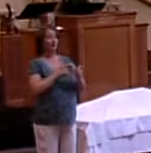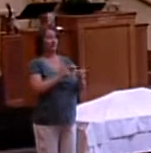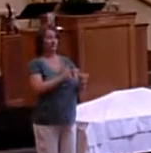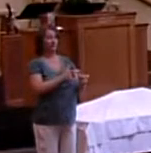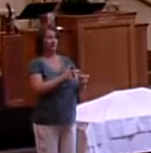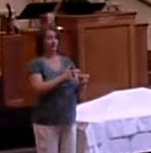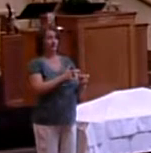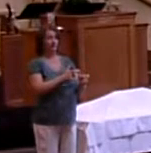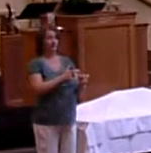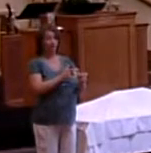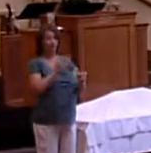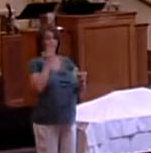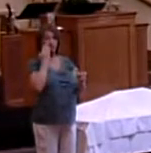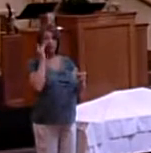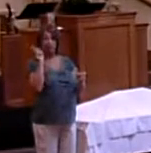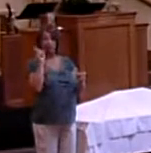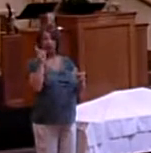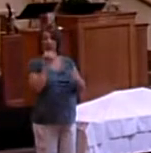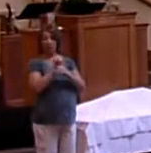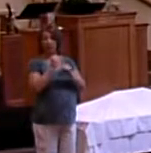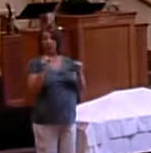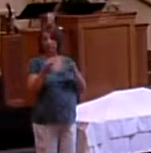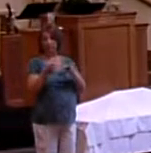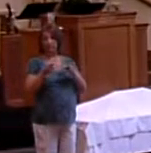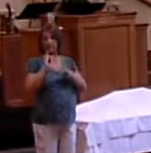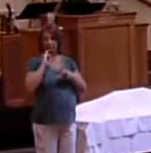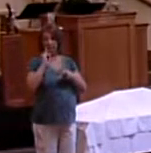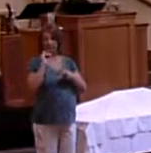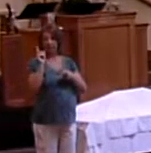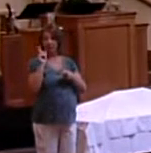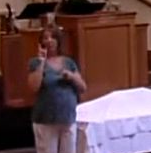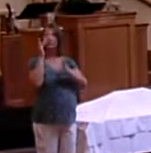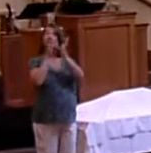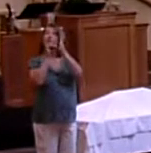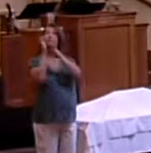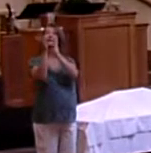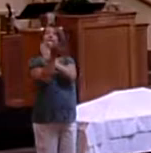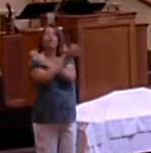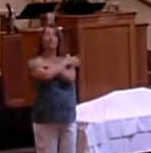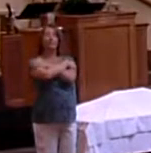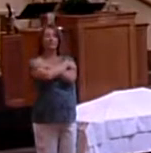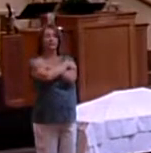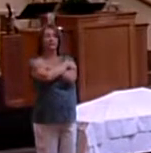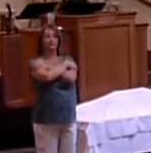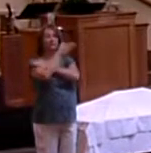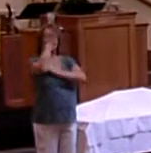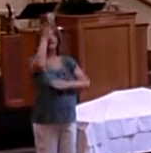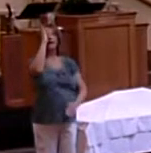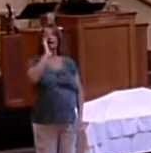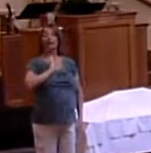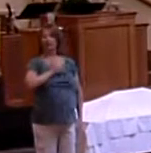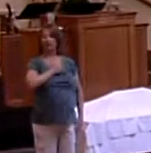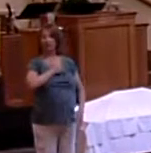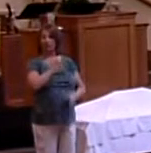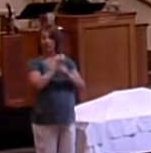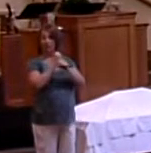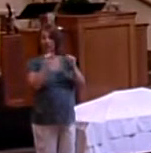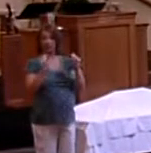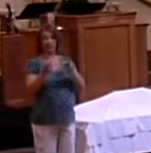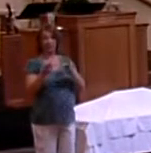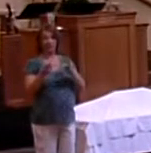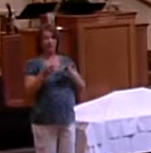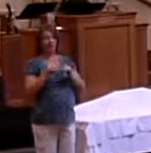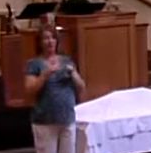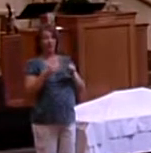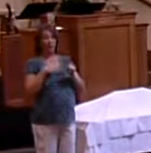We know where the refuge is. We know it's in Jesus' arms. We know God is our refuge. But we're still